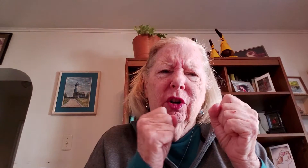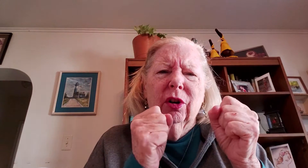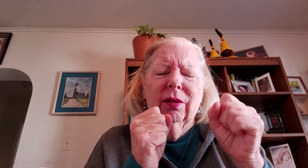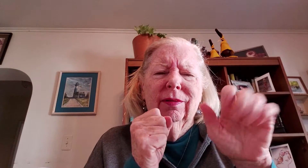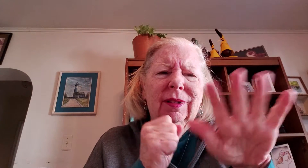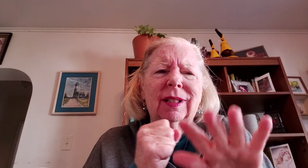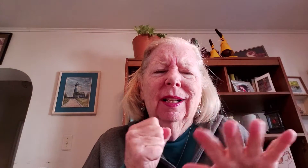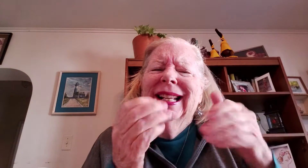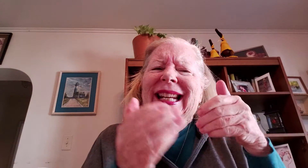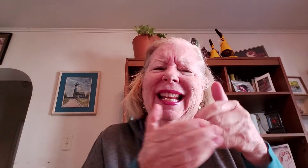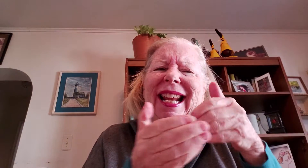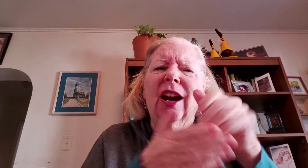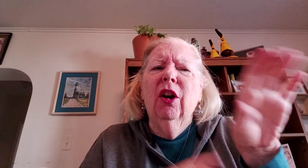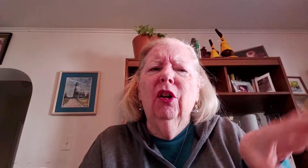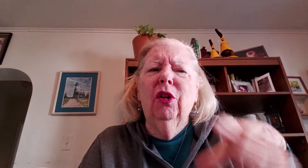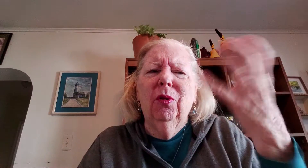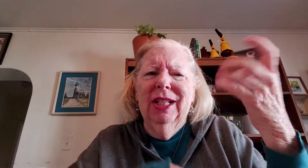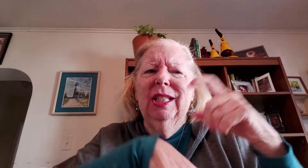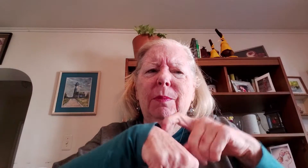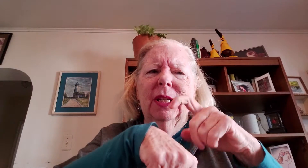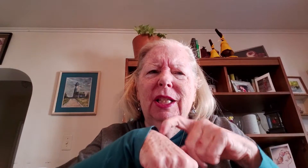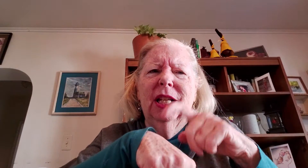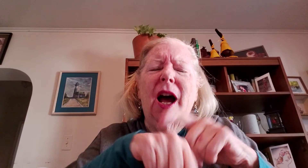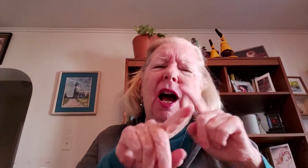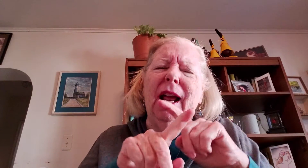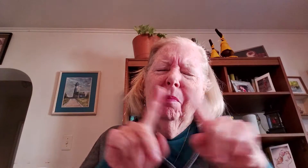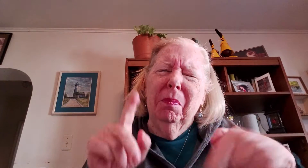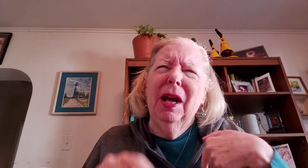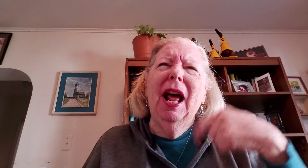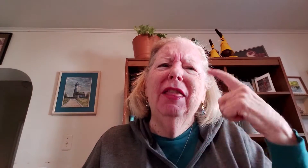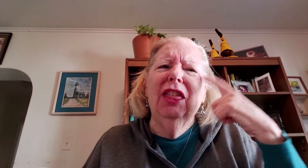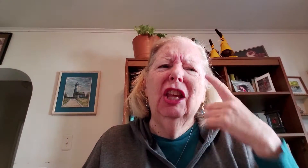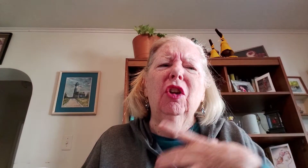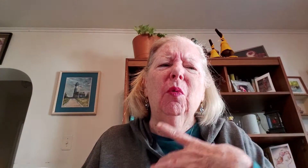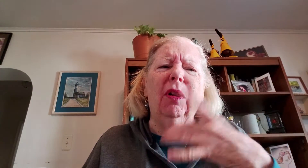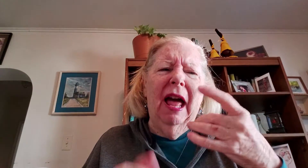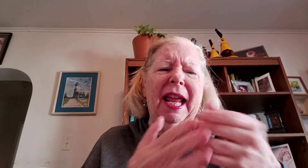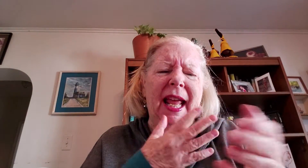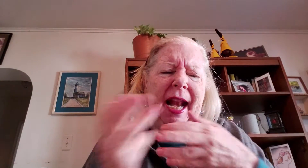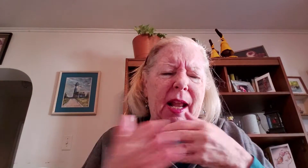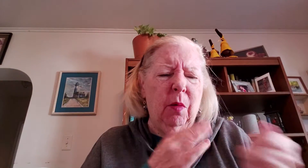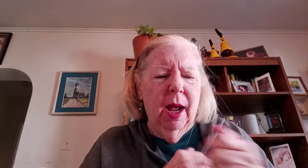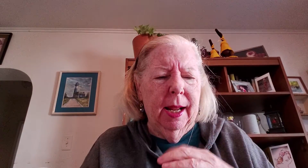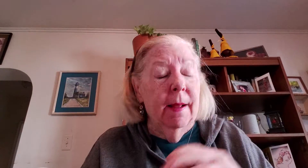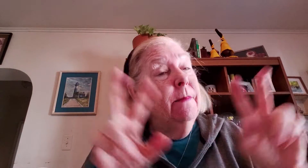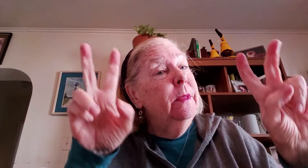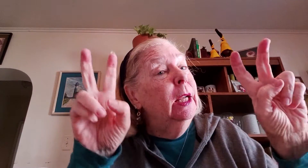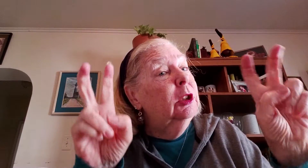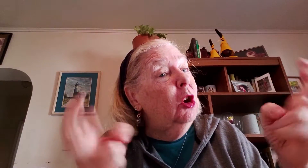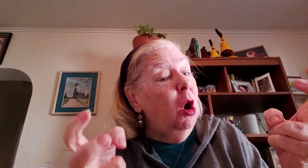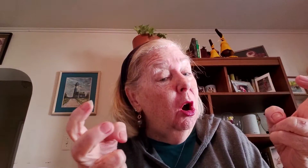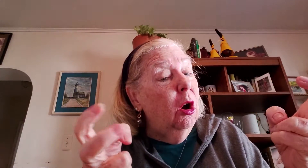winter, near Christmas time, but I think you will like it anyway. It's